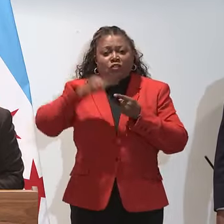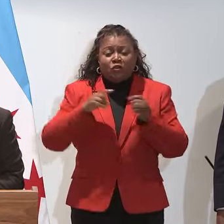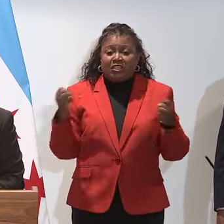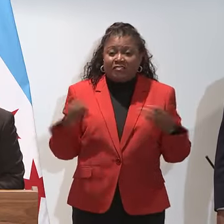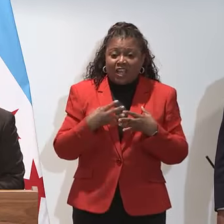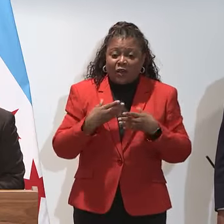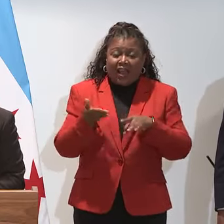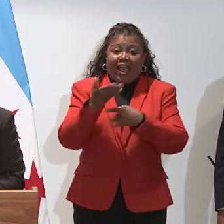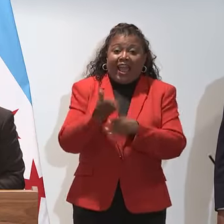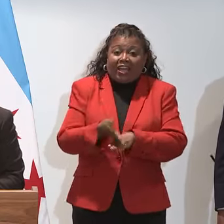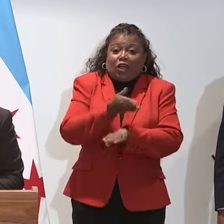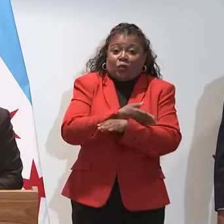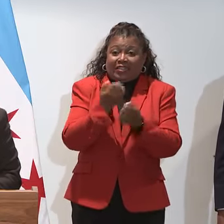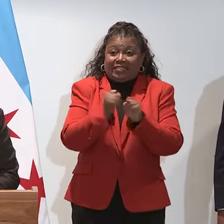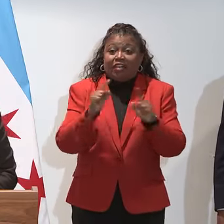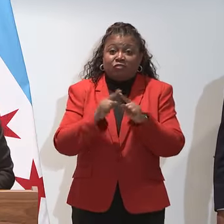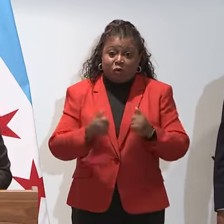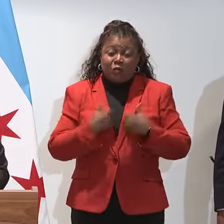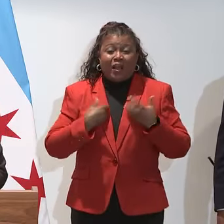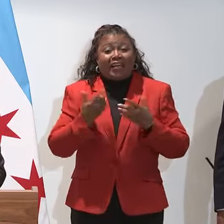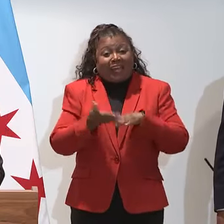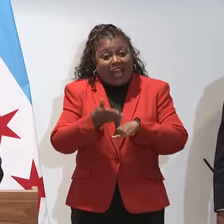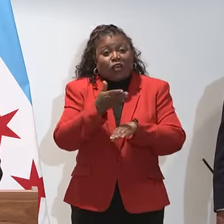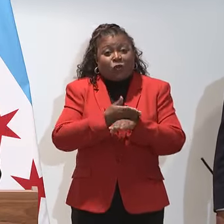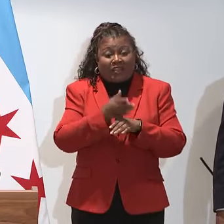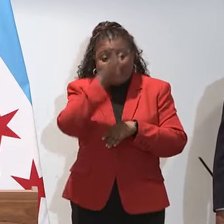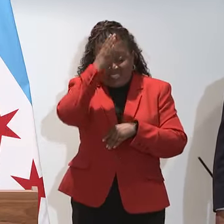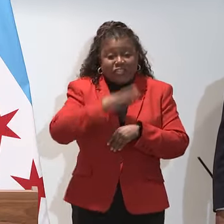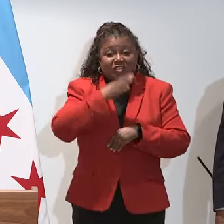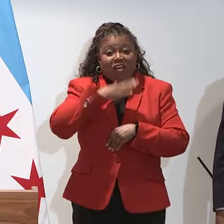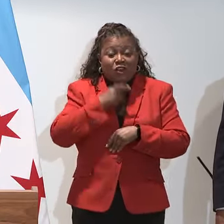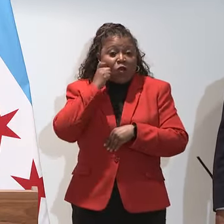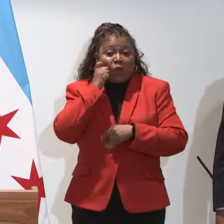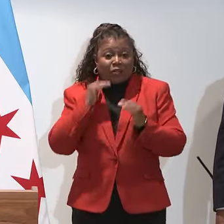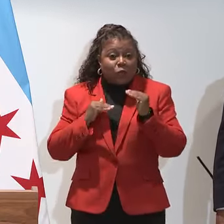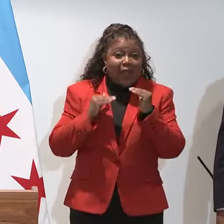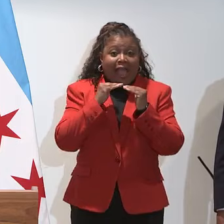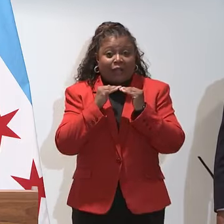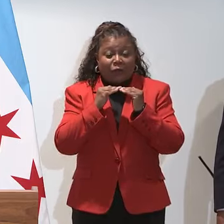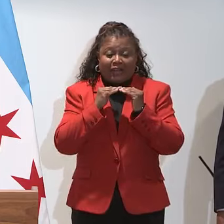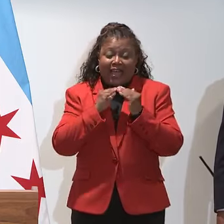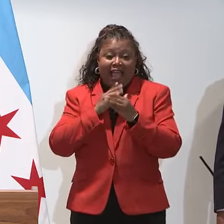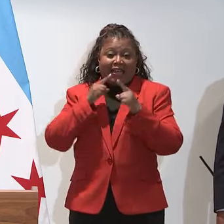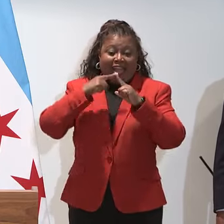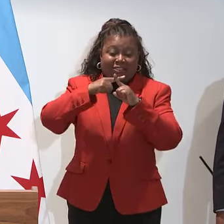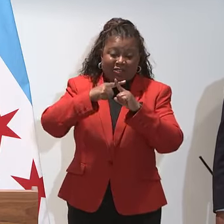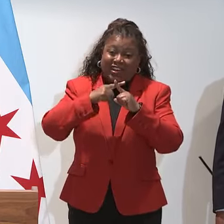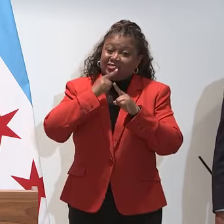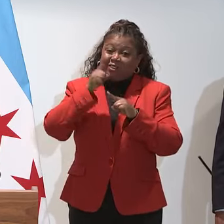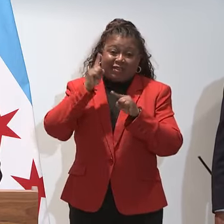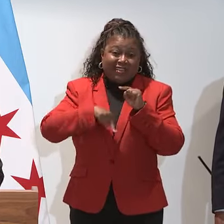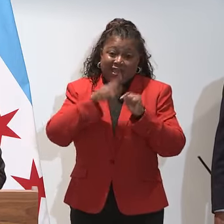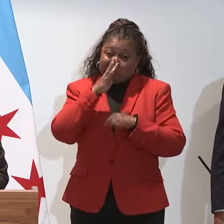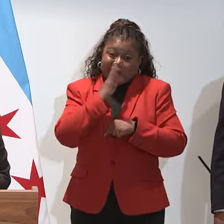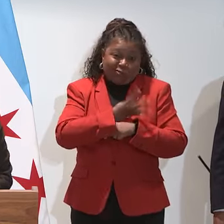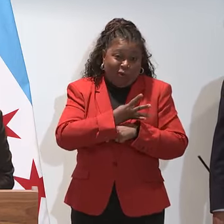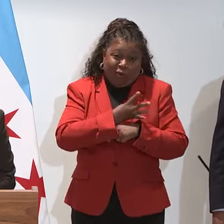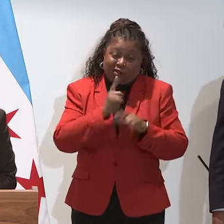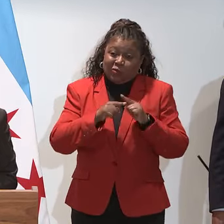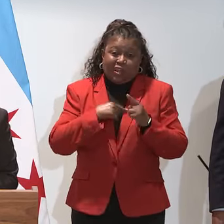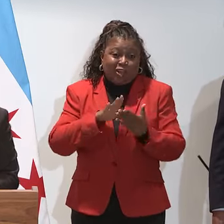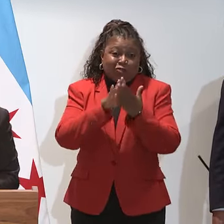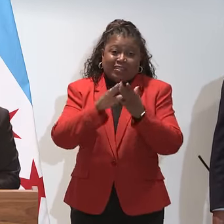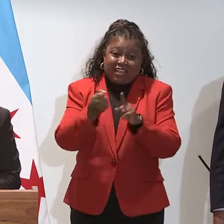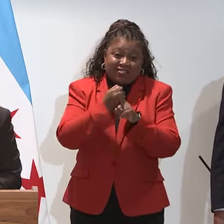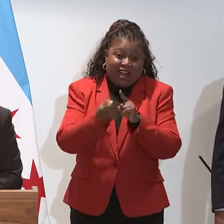fear and increase safety for our residents, and increase gender and racial equity, an intersection that simply cannot be ignored when we are